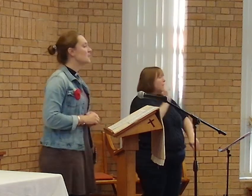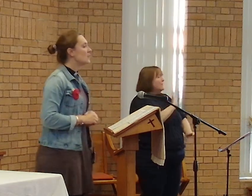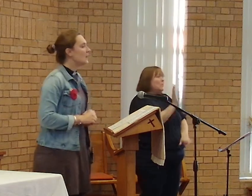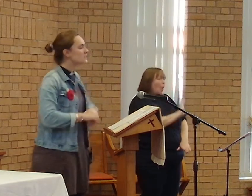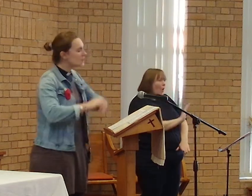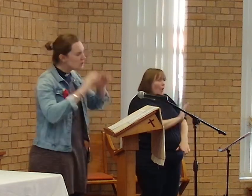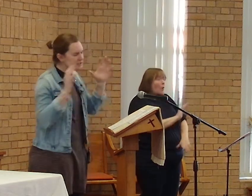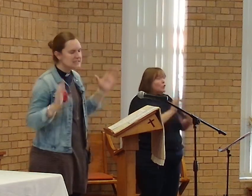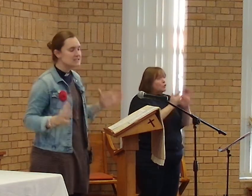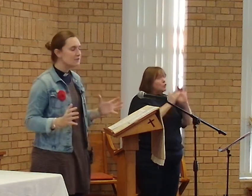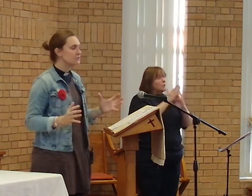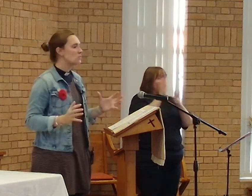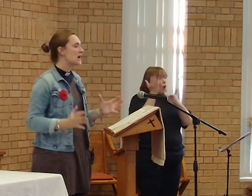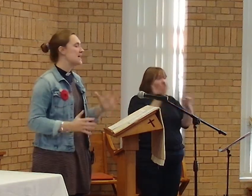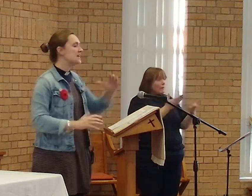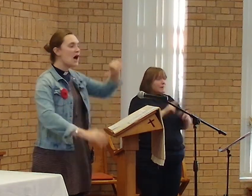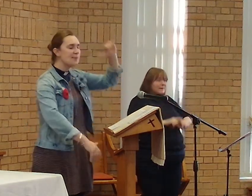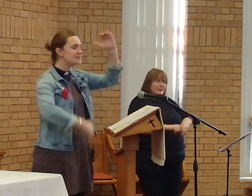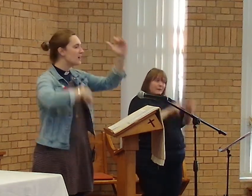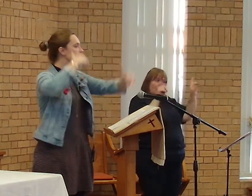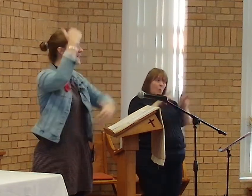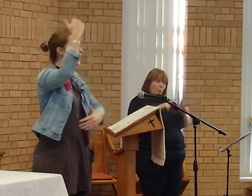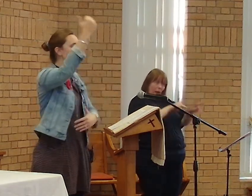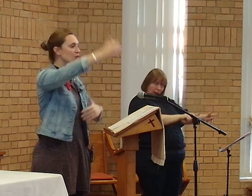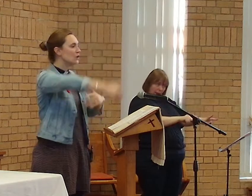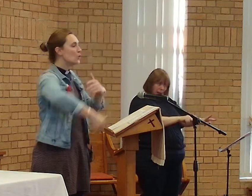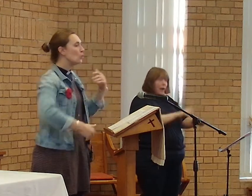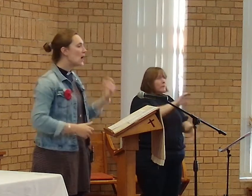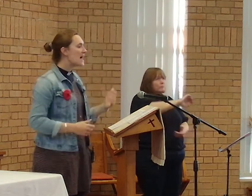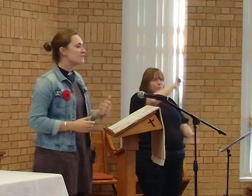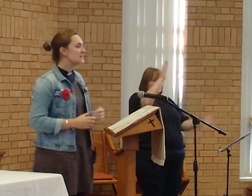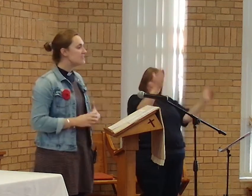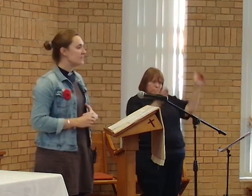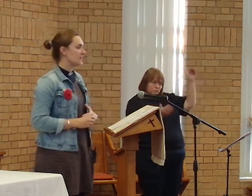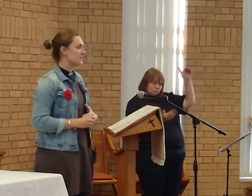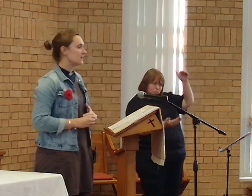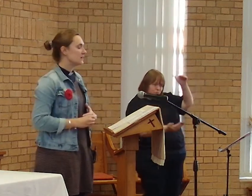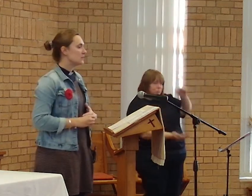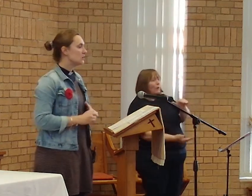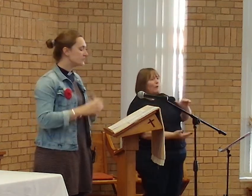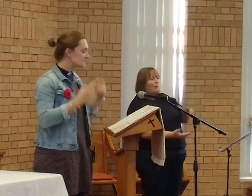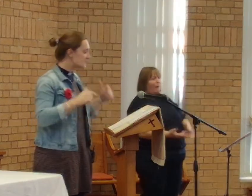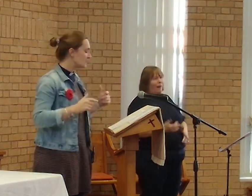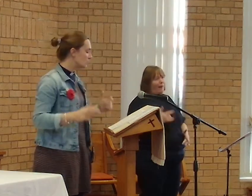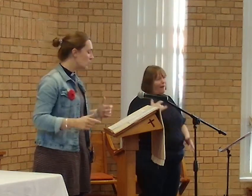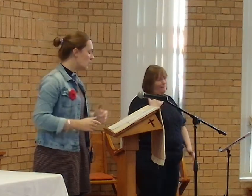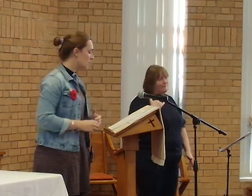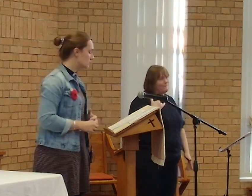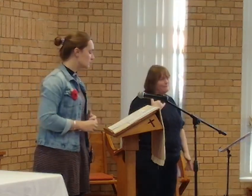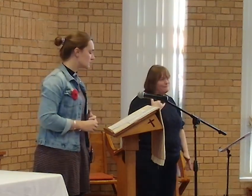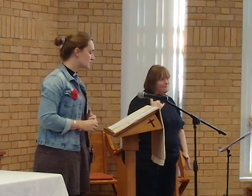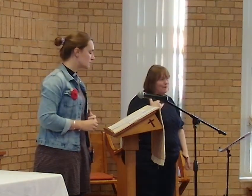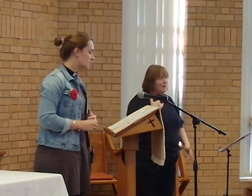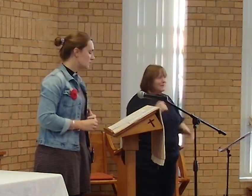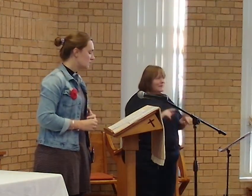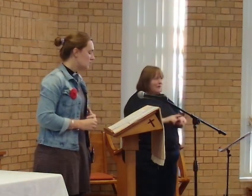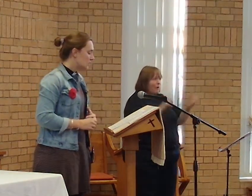offering us a totally different way, an upside down way of living, of seeing the